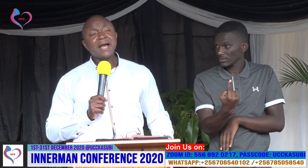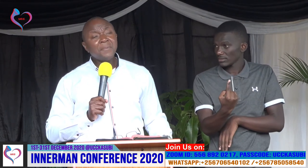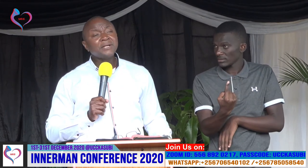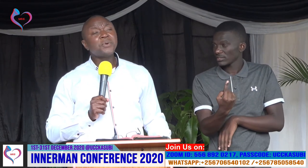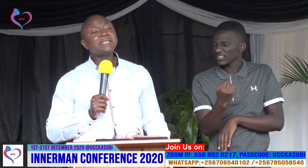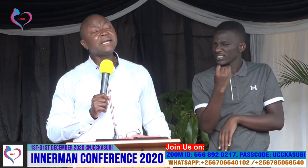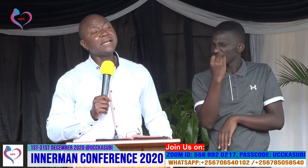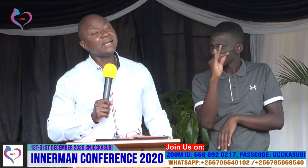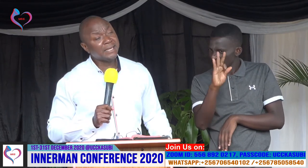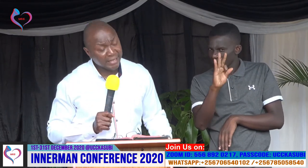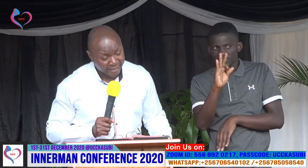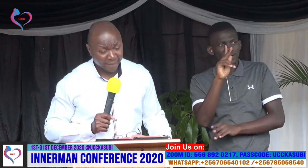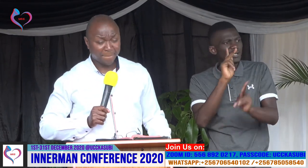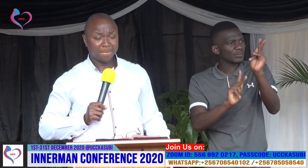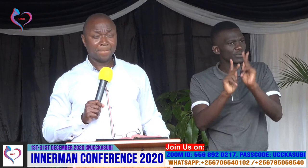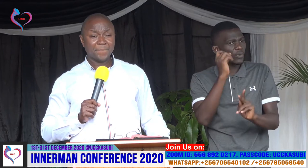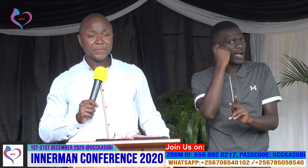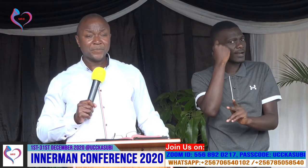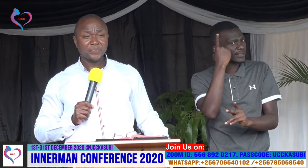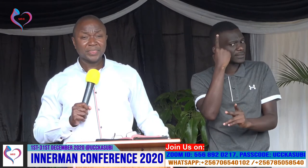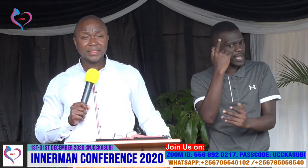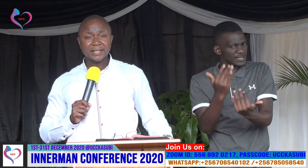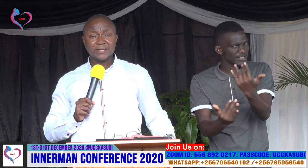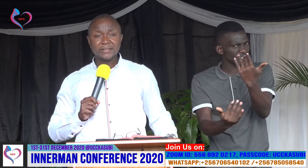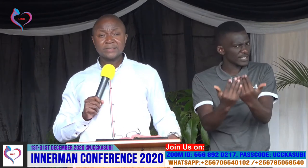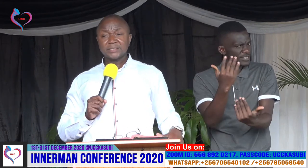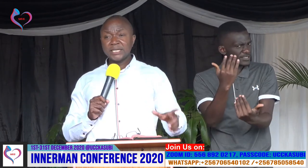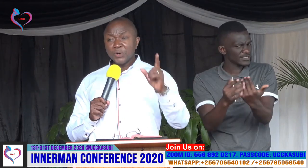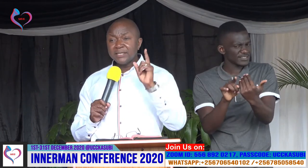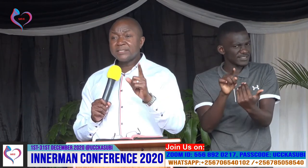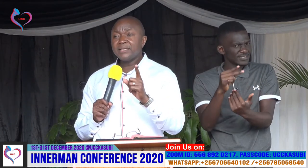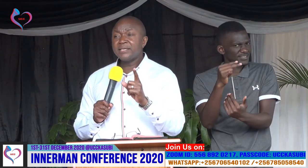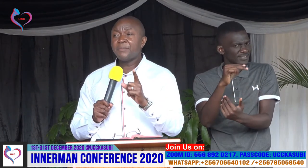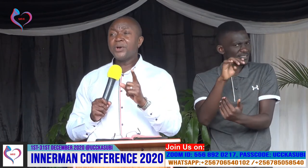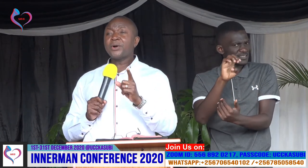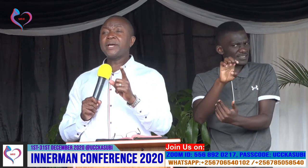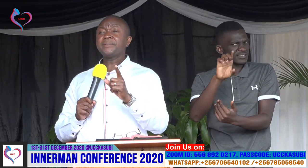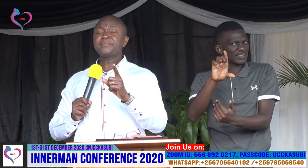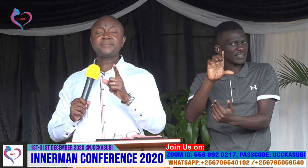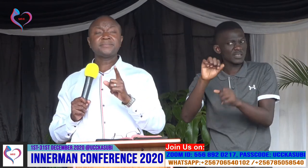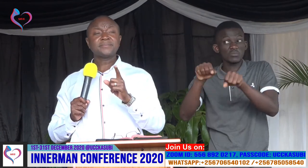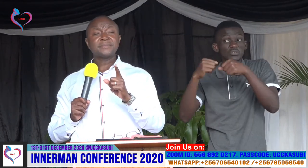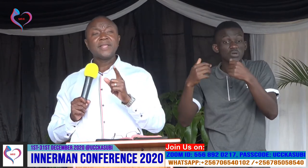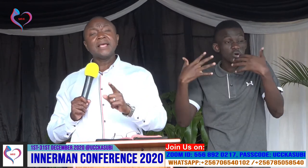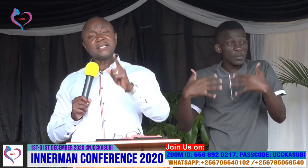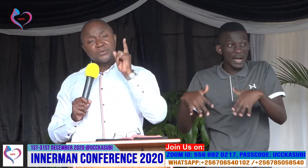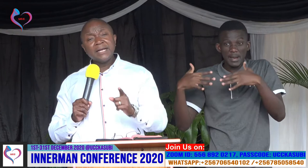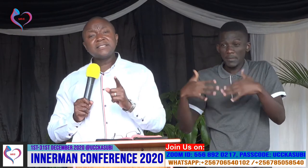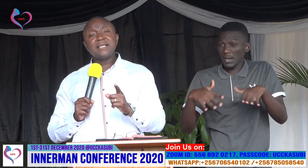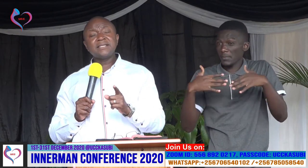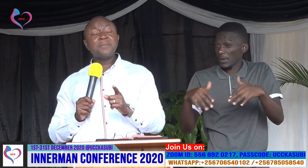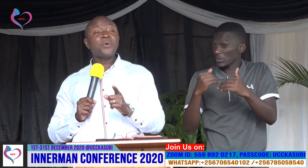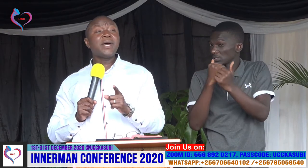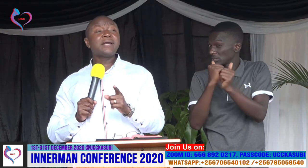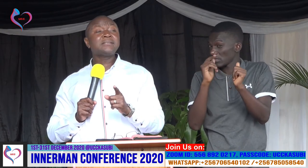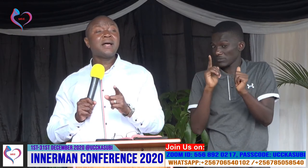Sometimes I say, if people could understand what hell is, we would not play with